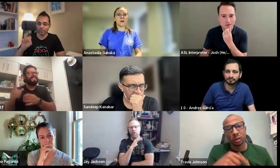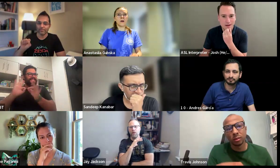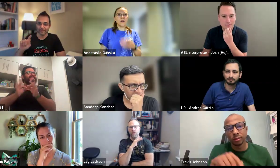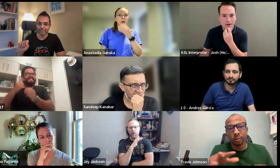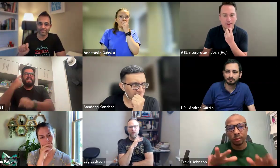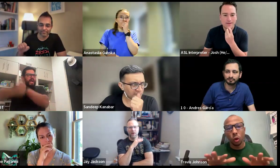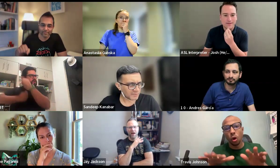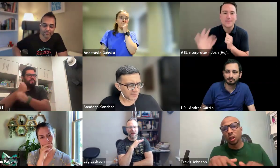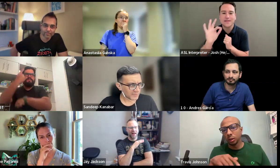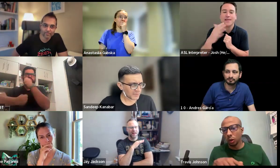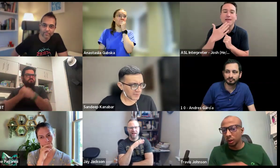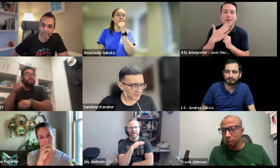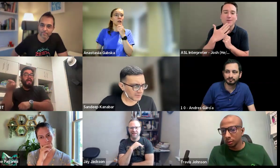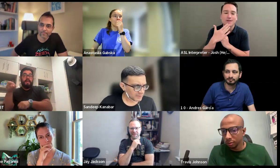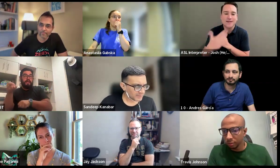interpreter, FYI.